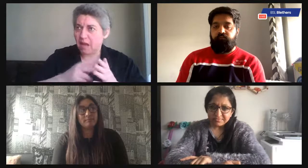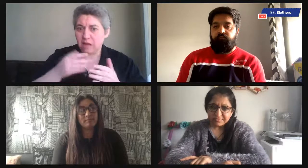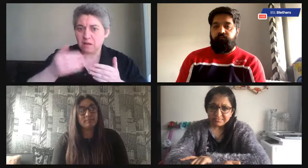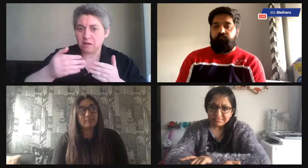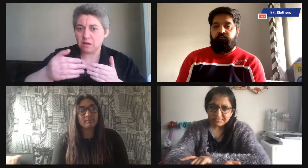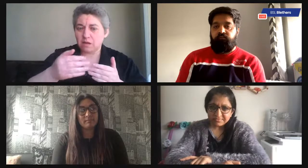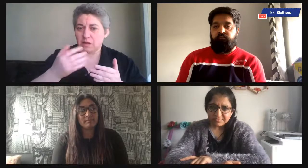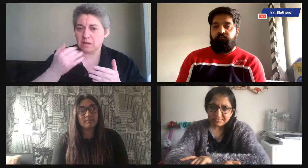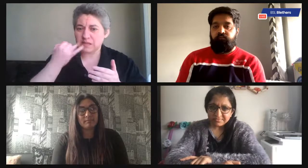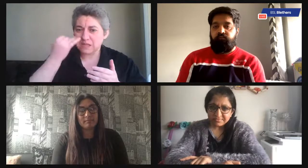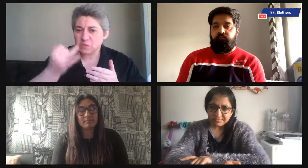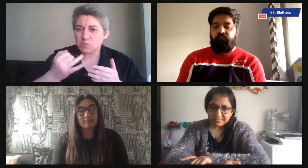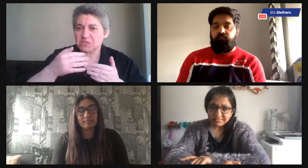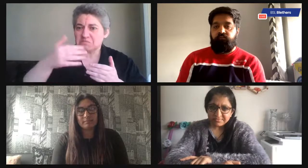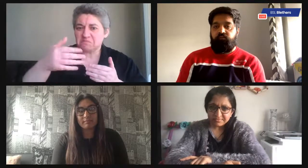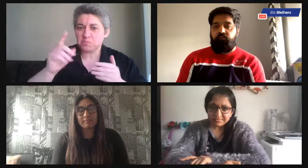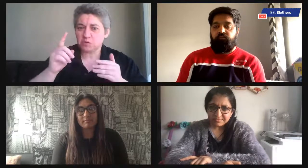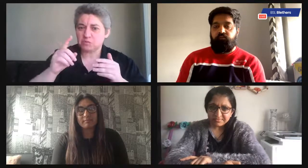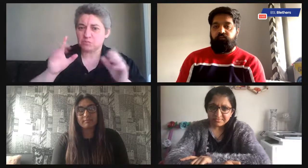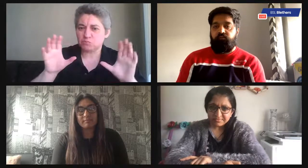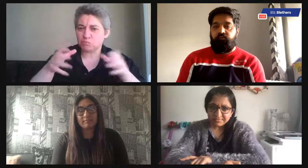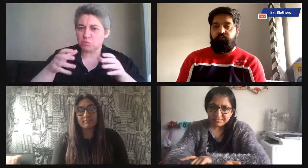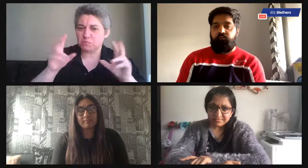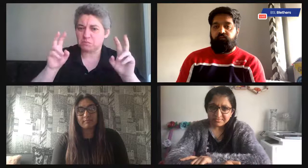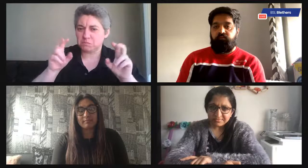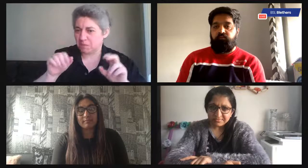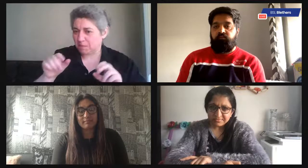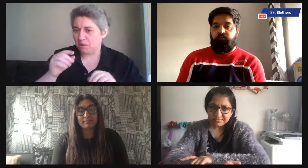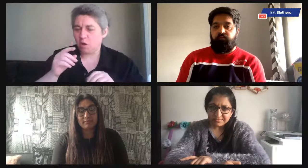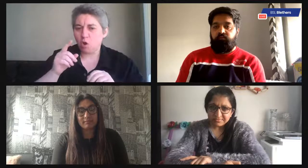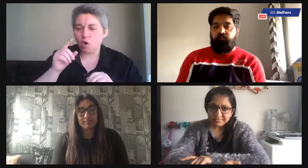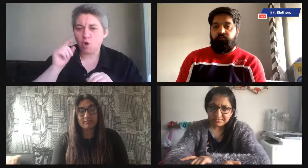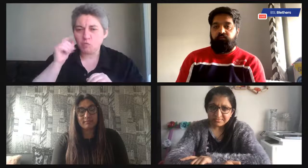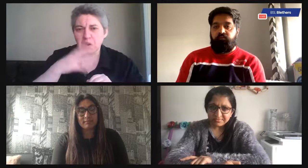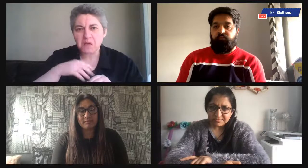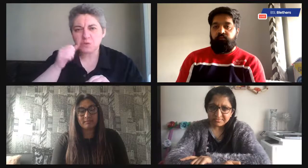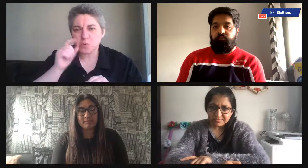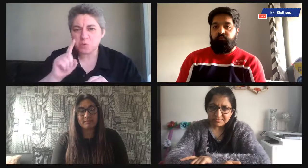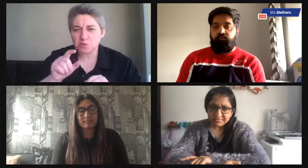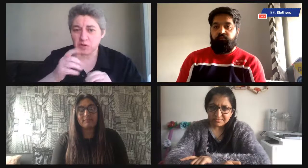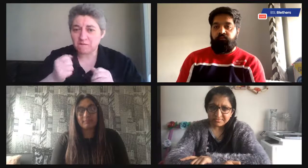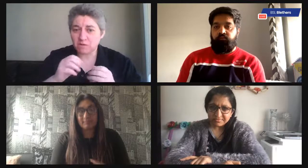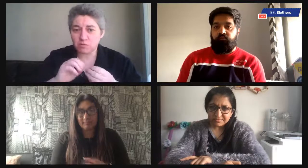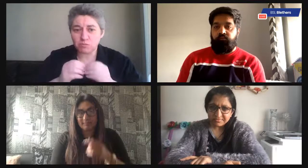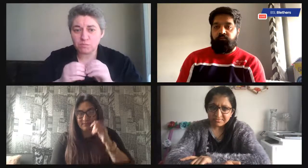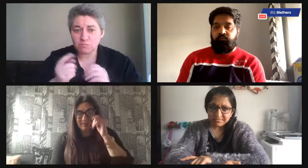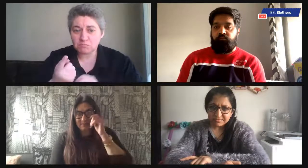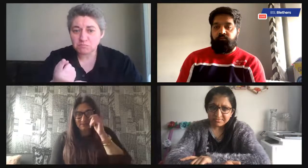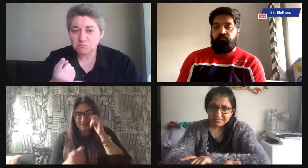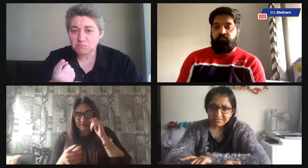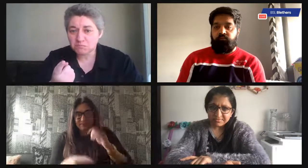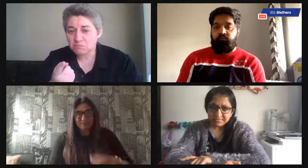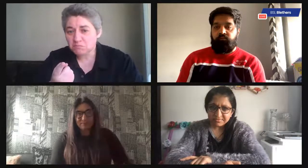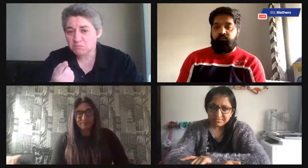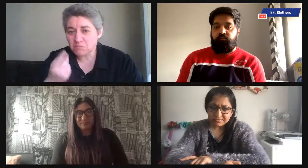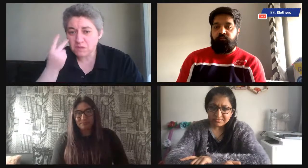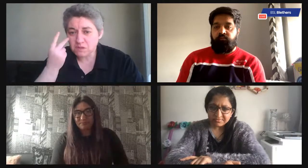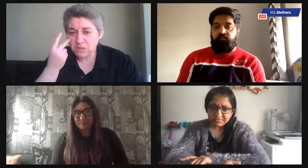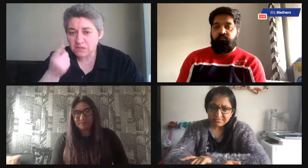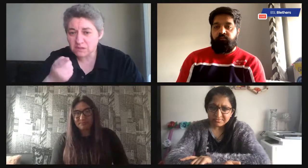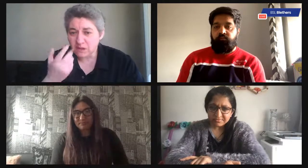So what about your craft stuff, Tasnim? Are you going to still continue with the craft